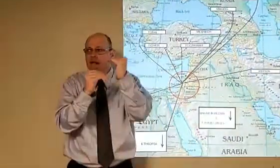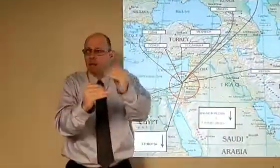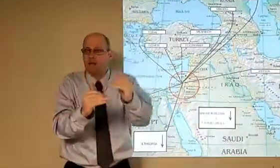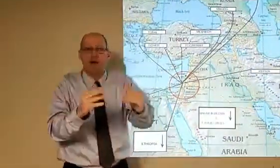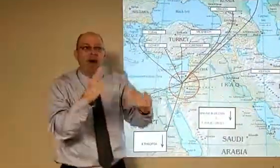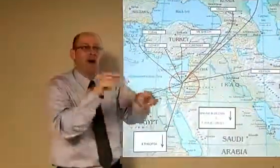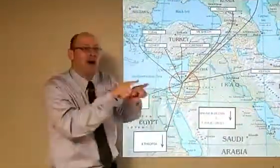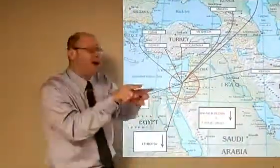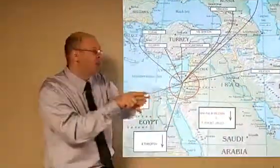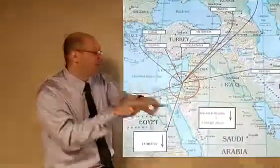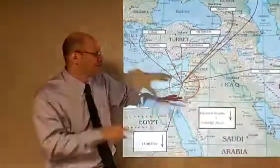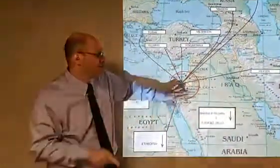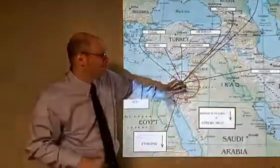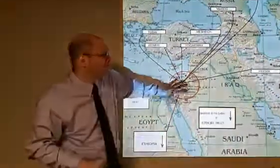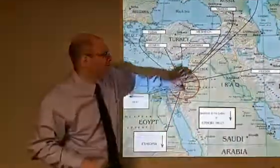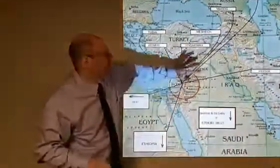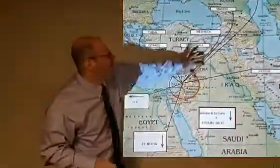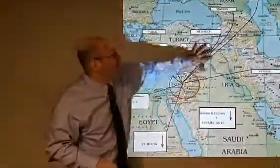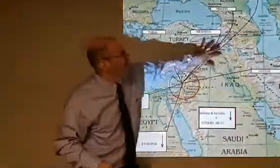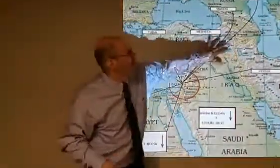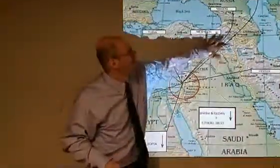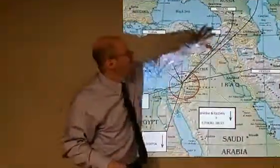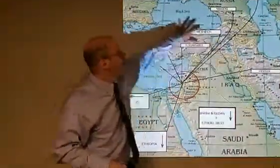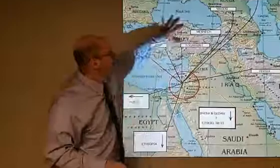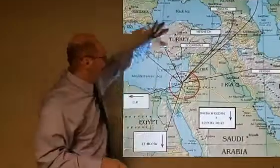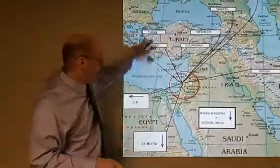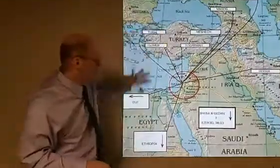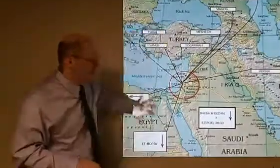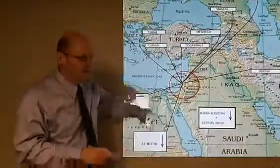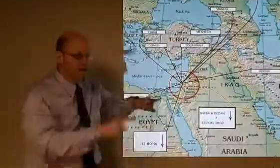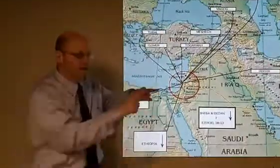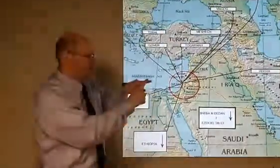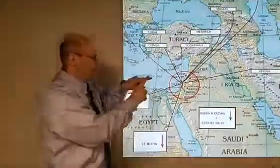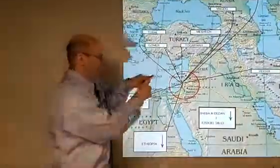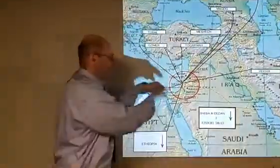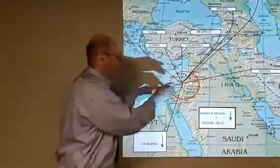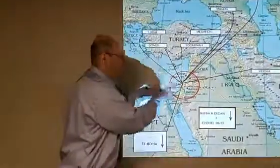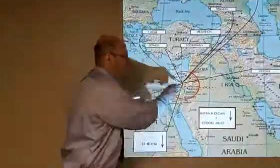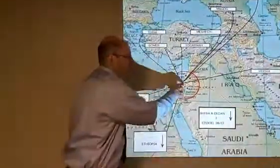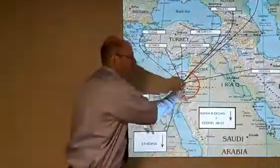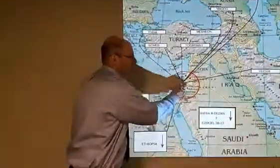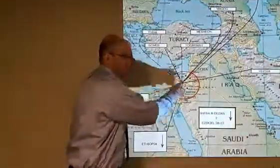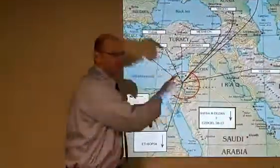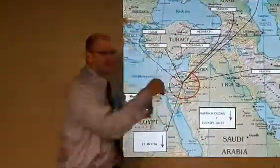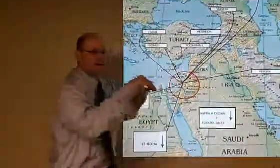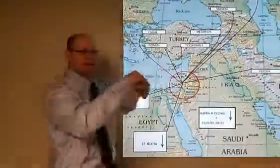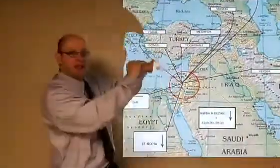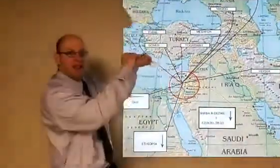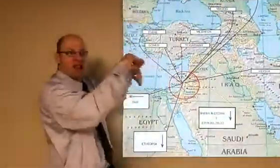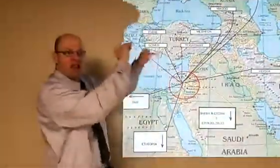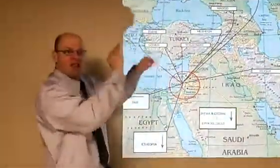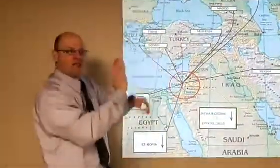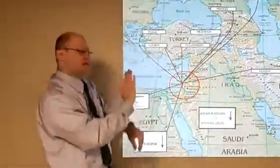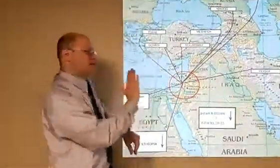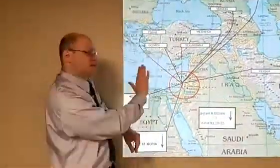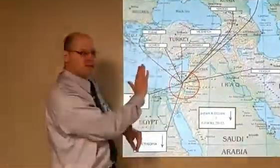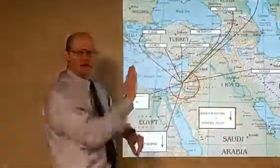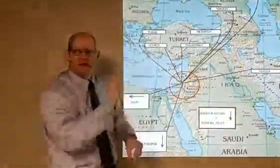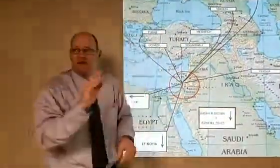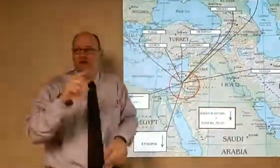over here in this far country, it's very difficult. The supply is very small, if they have any. And